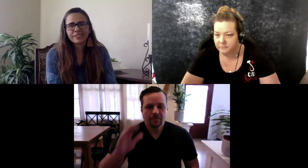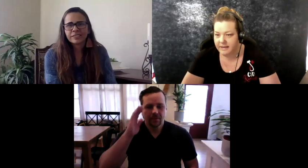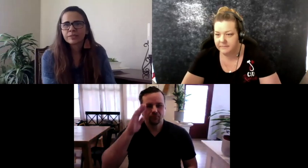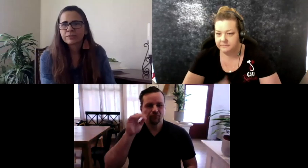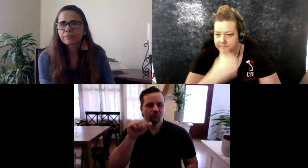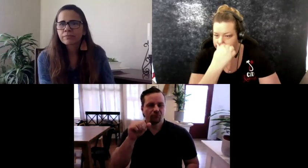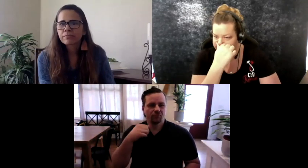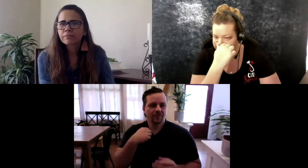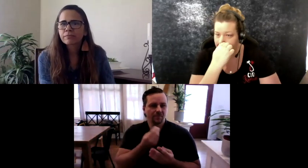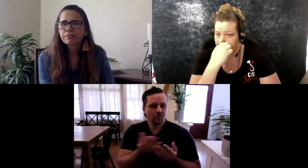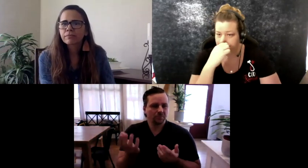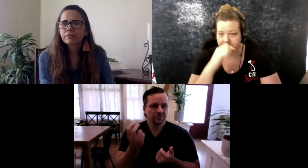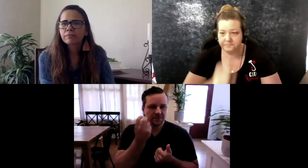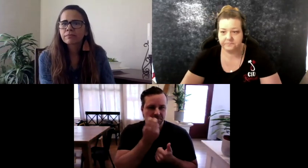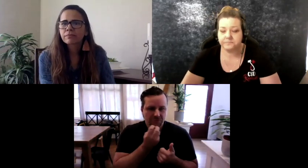Rene?